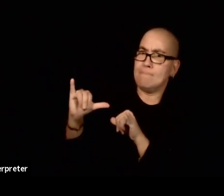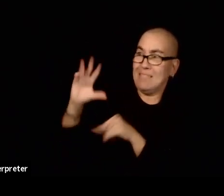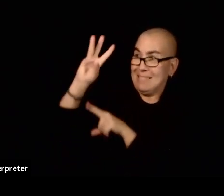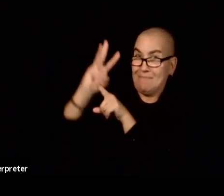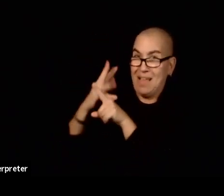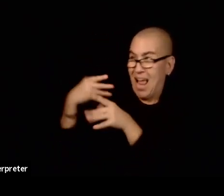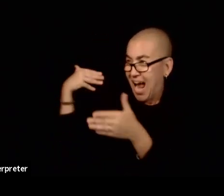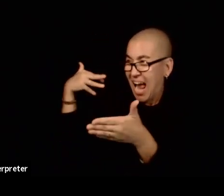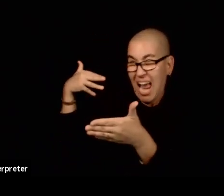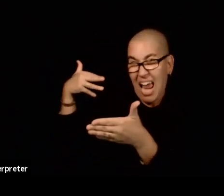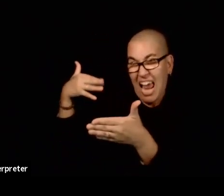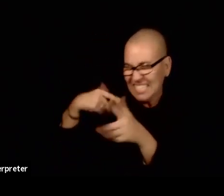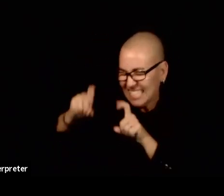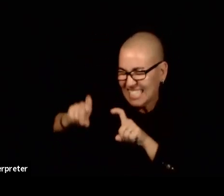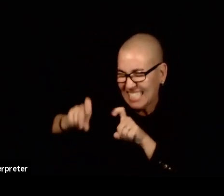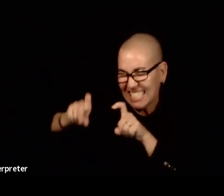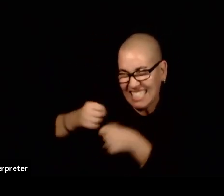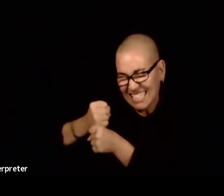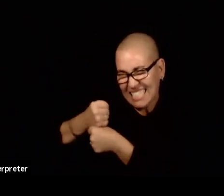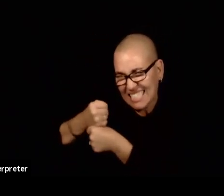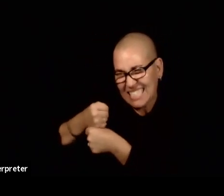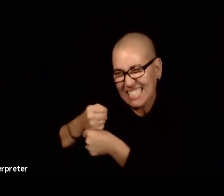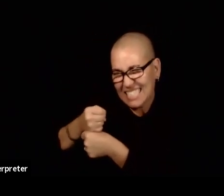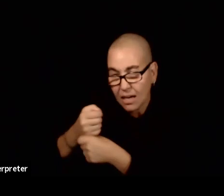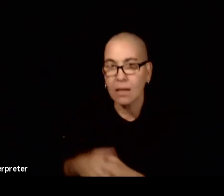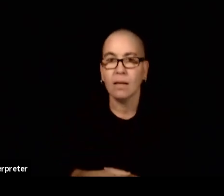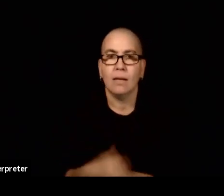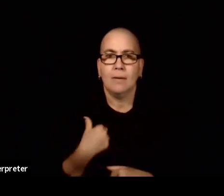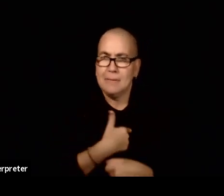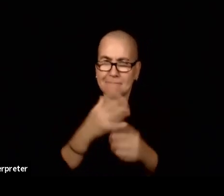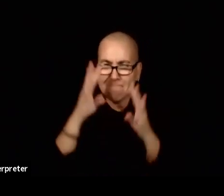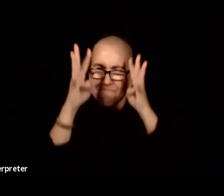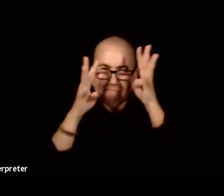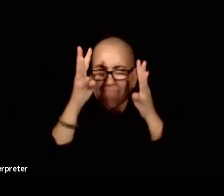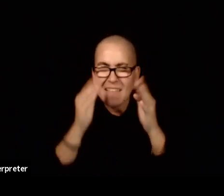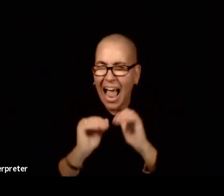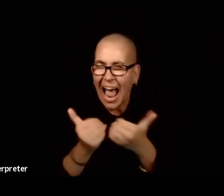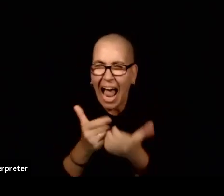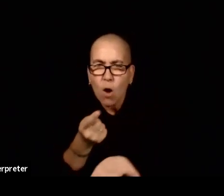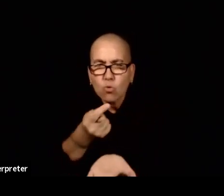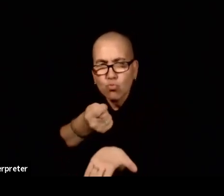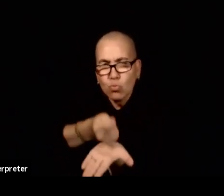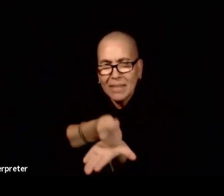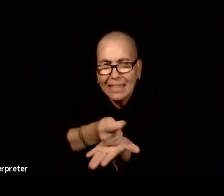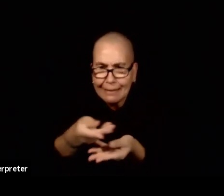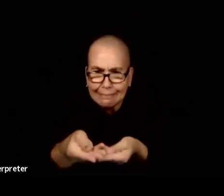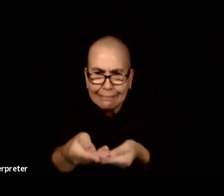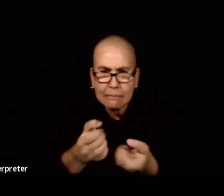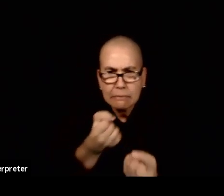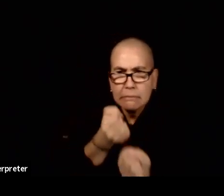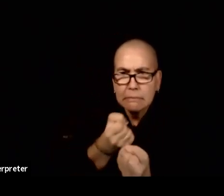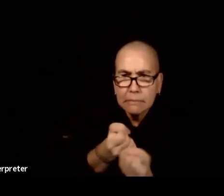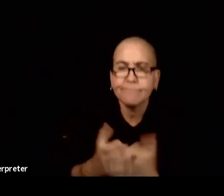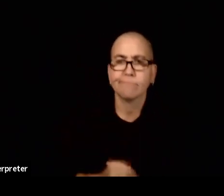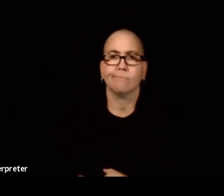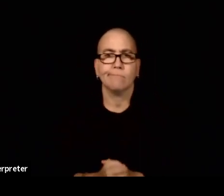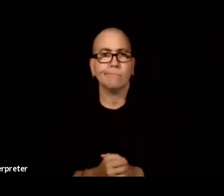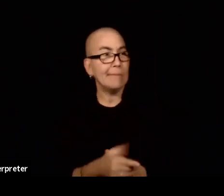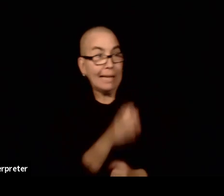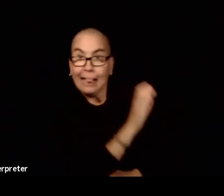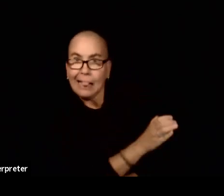innovative therapies because of what we know about this virus. And these clinical trials are being done today at the University